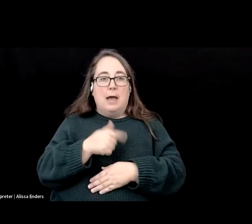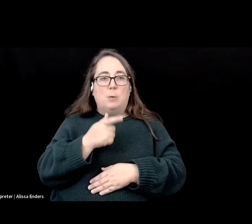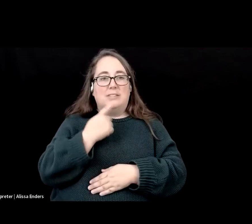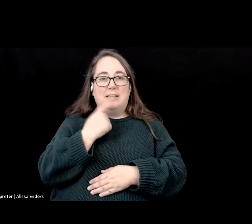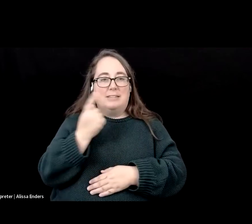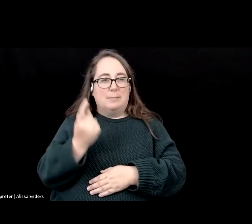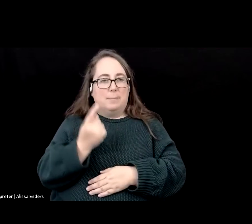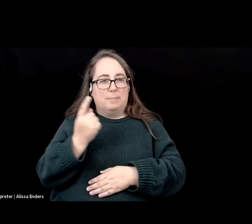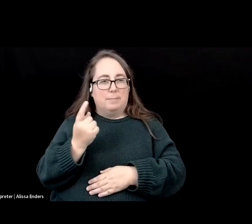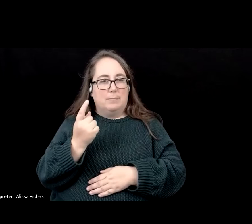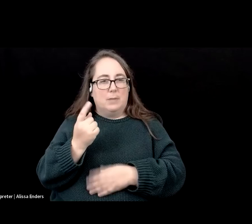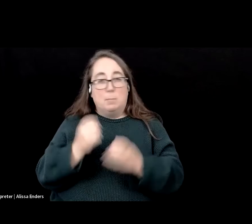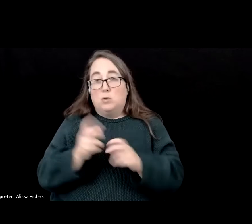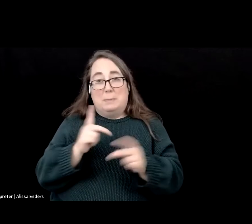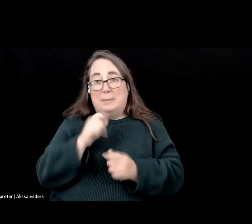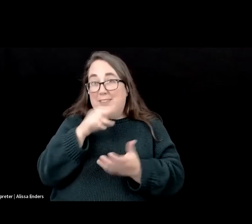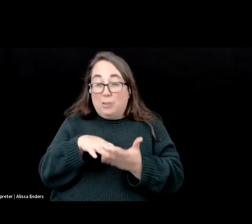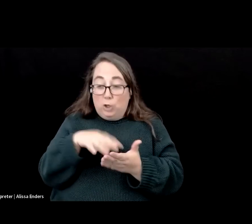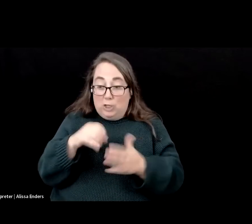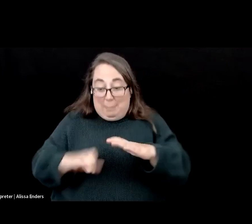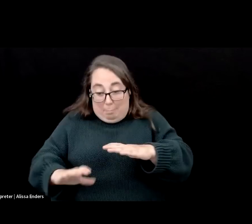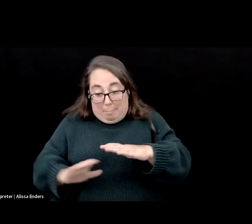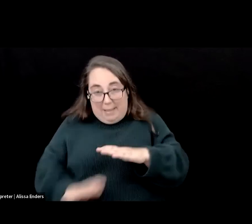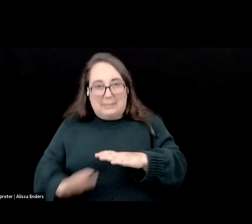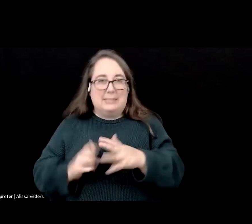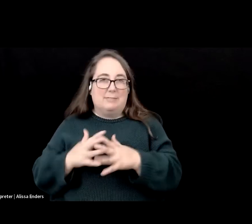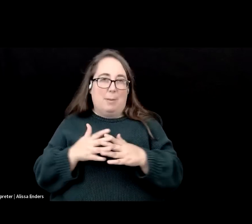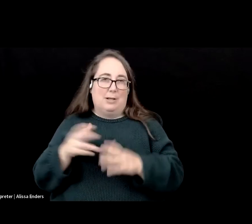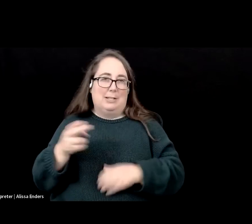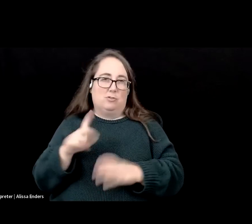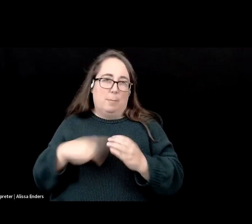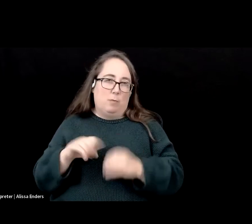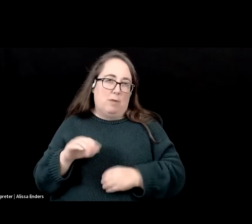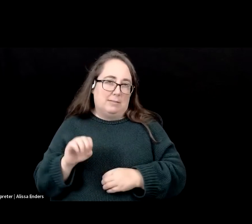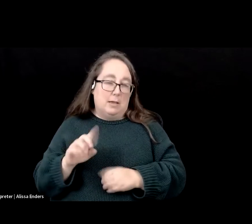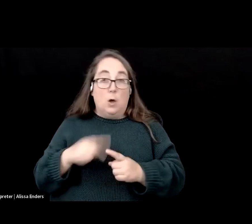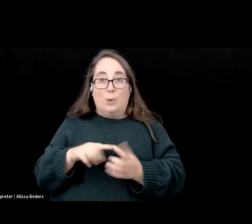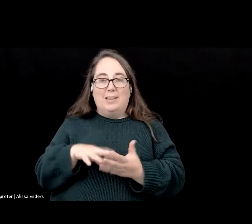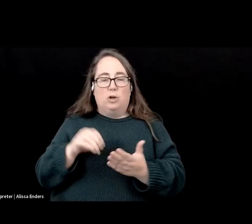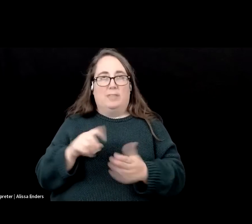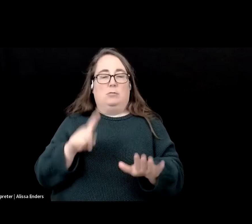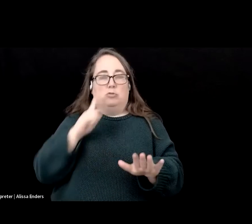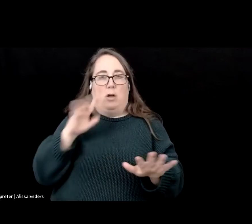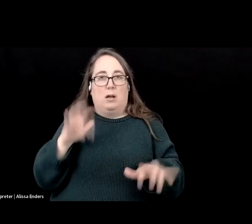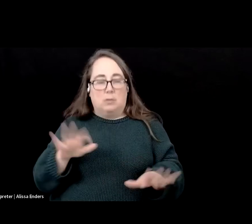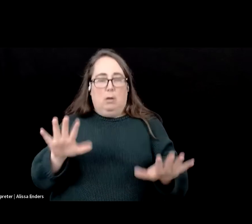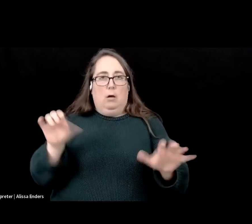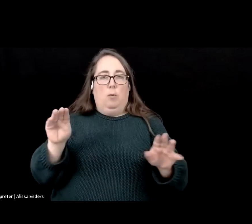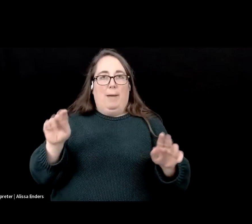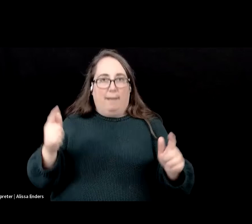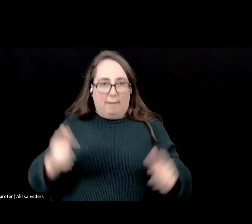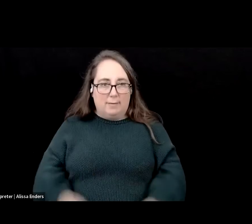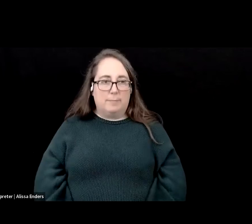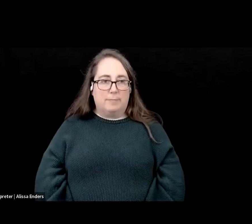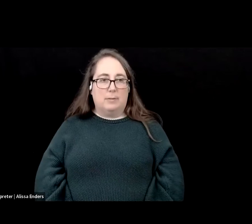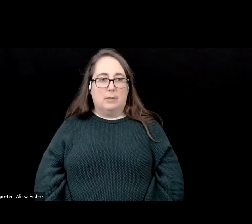people they haven't learned some of the basics of American history around race, and when they learn, they're shocked. Oh my gosh, how did that happen? You